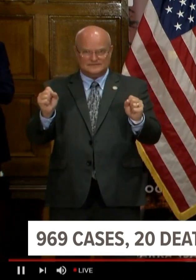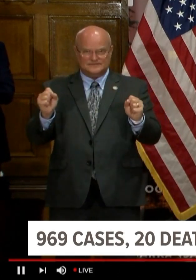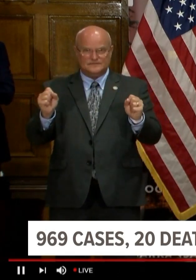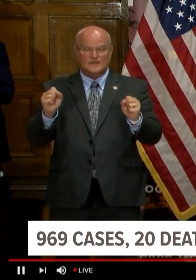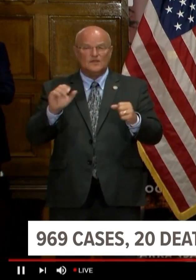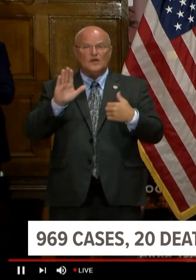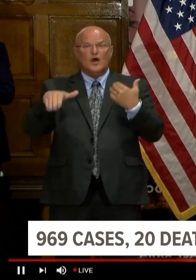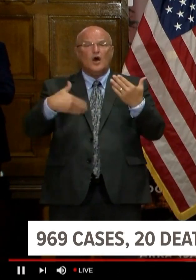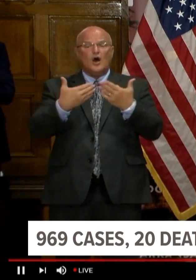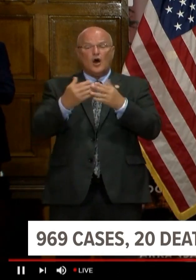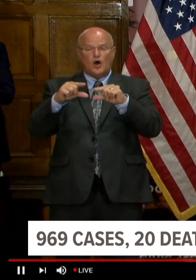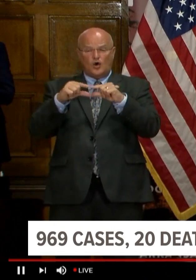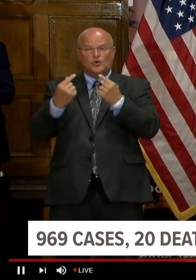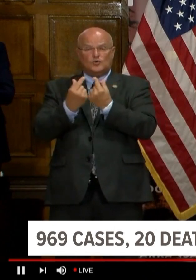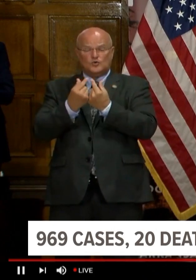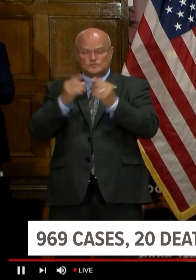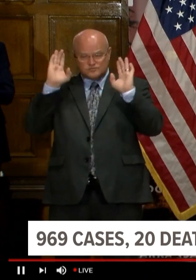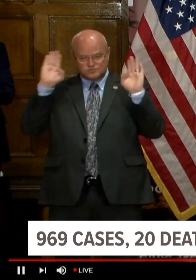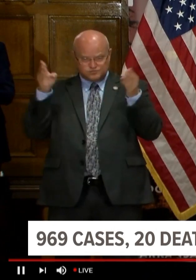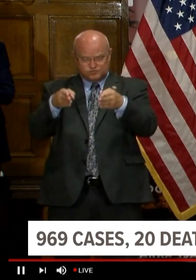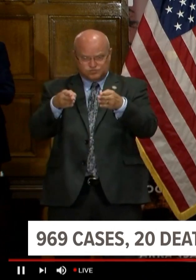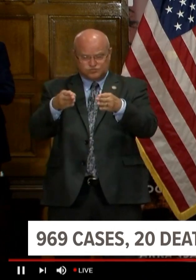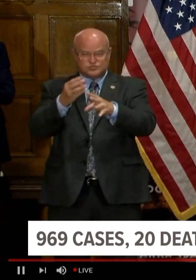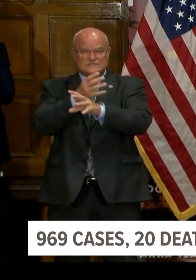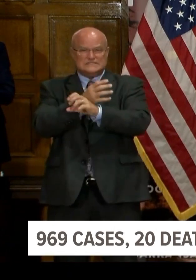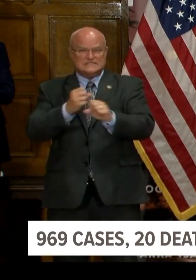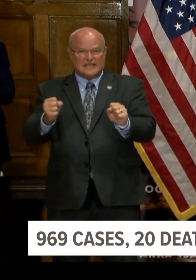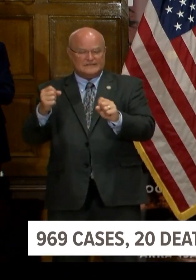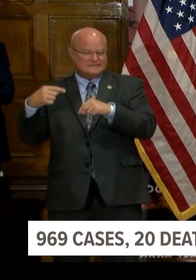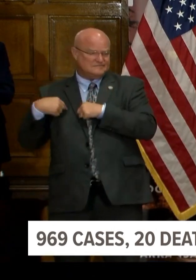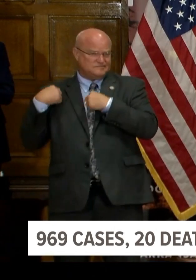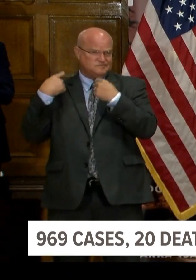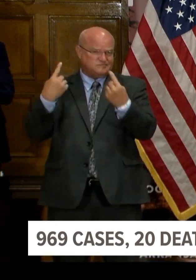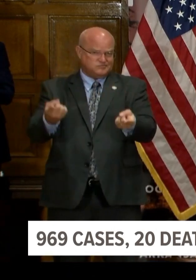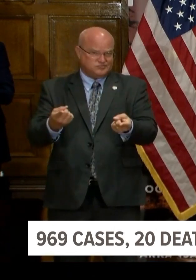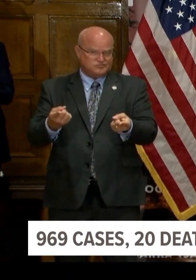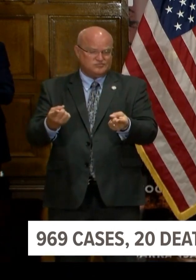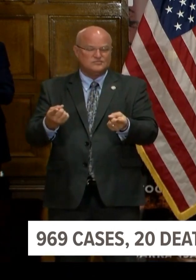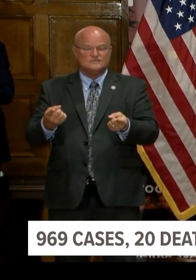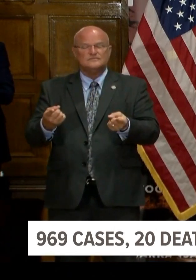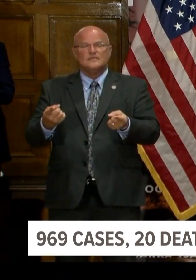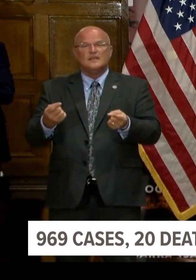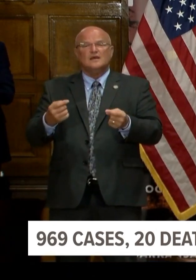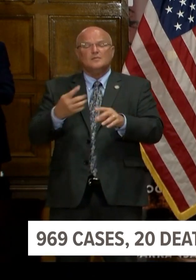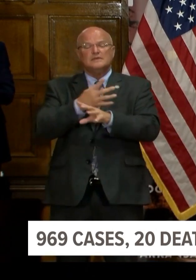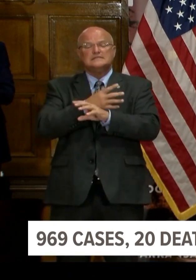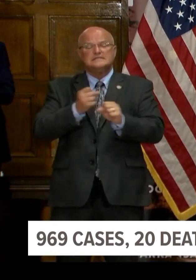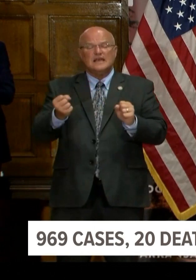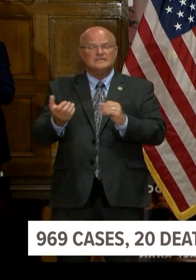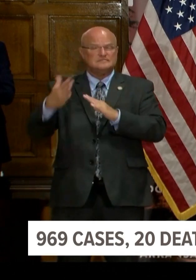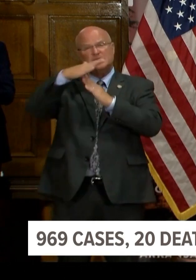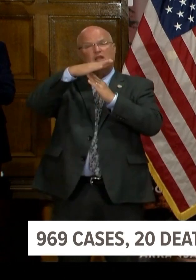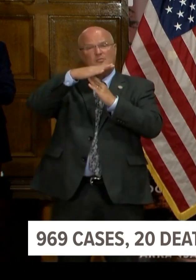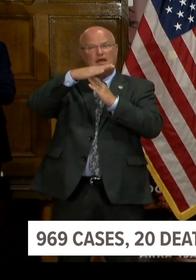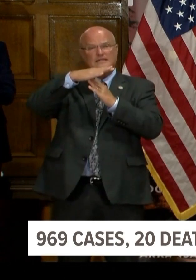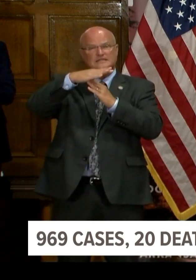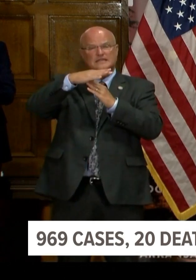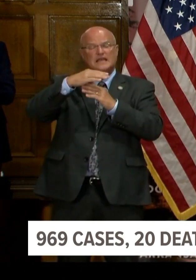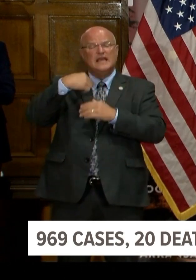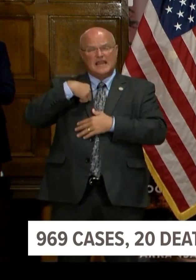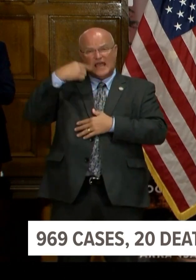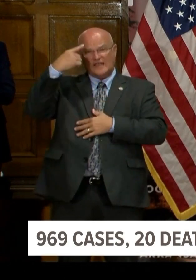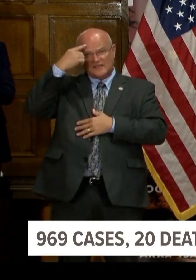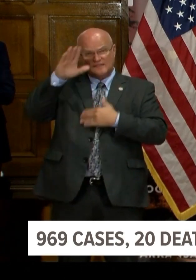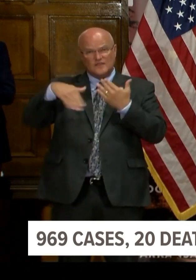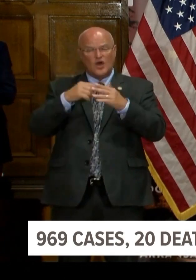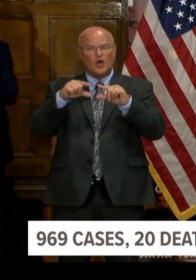So all groups have focused on the issue of safety in addition to efficacy. But safety is paramount for this, and I think that